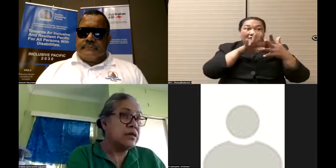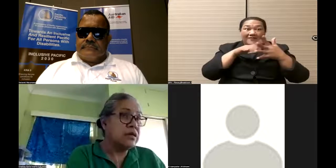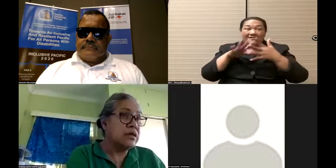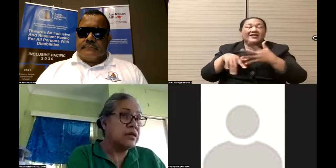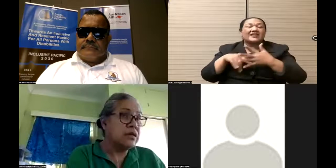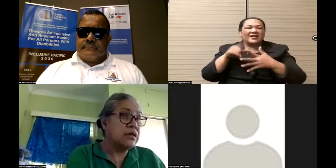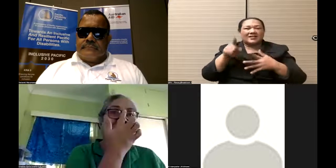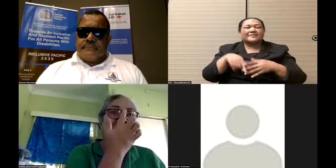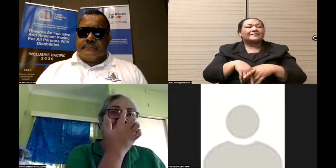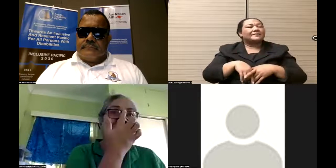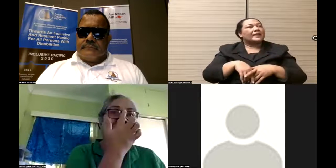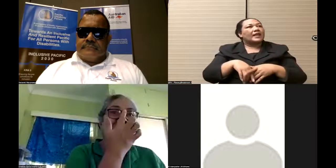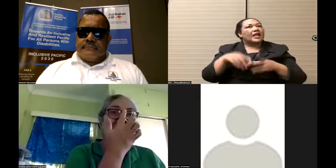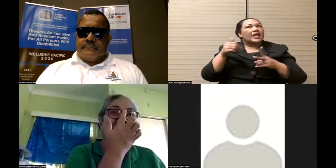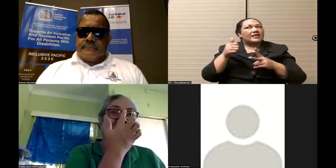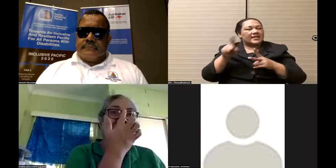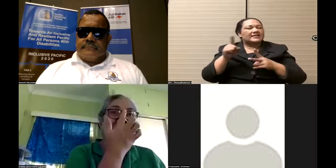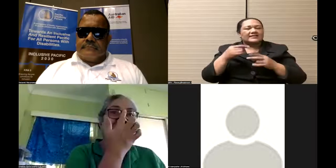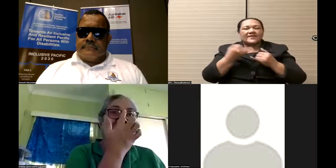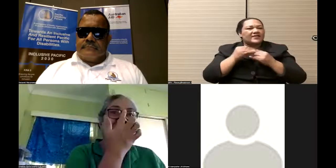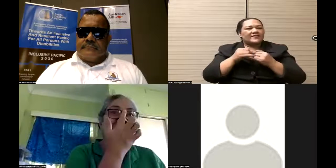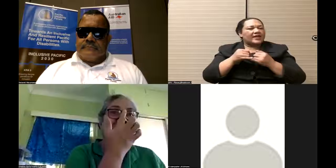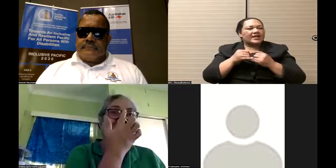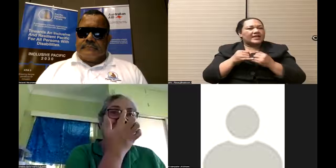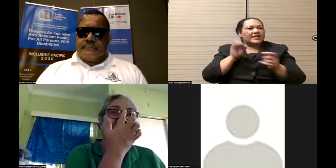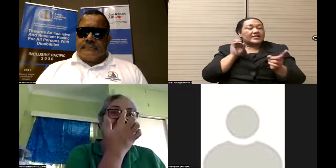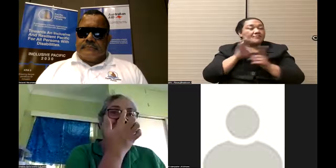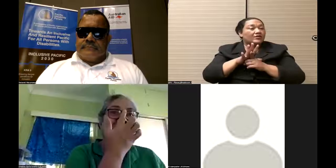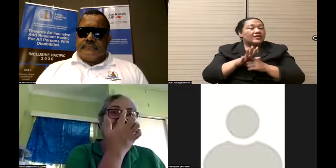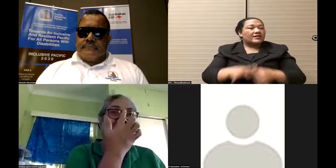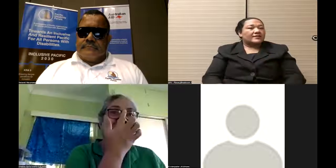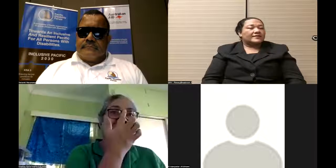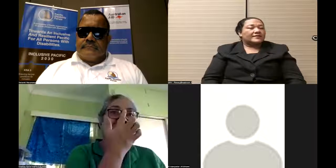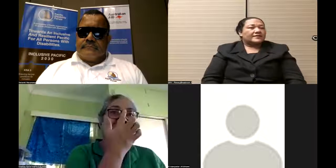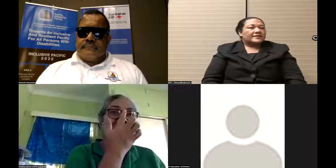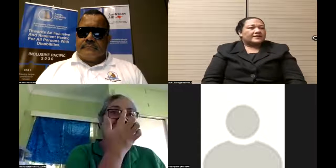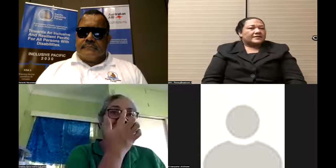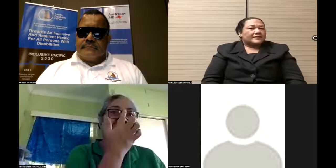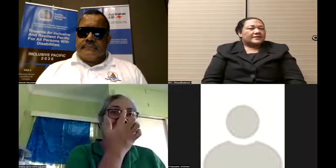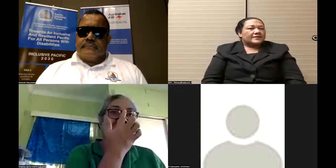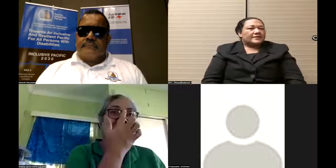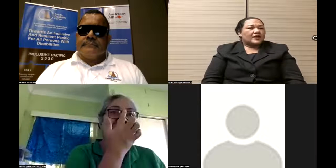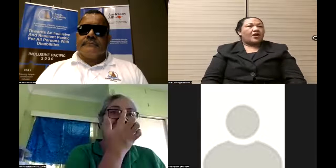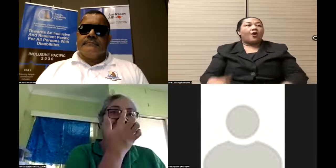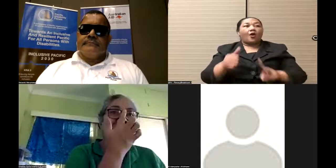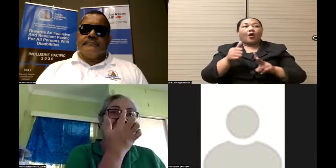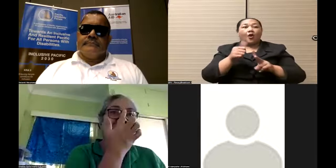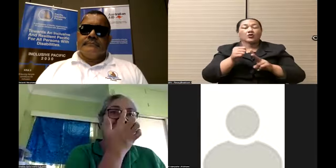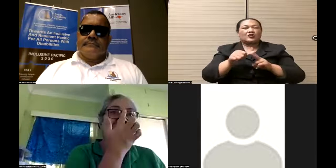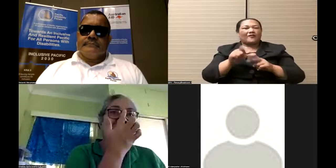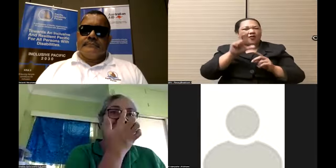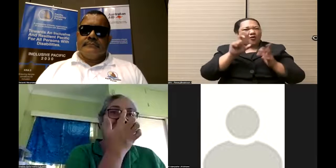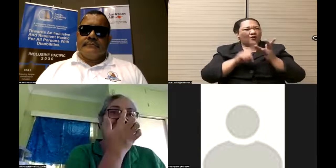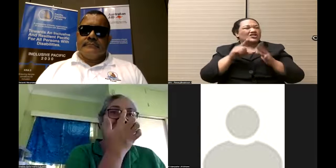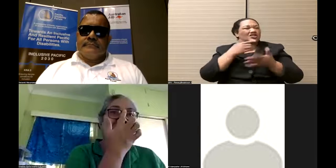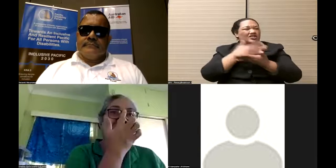support or co-share in the cost of having disability officers' presence in their work that